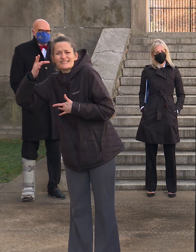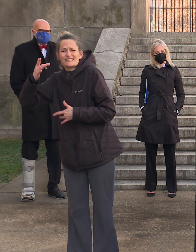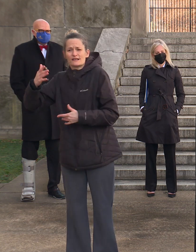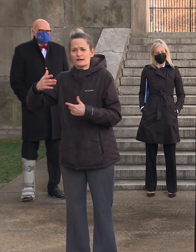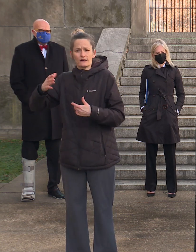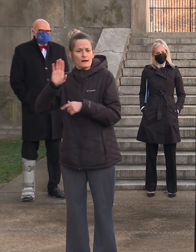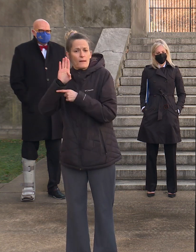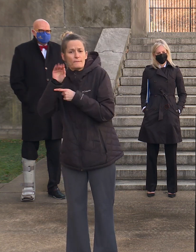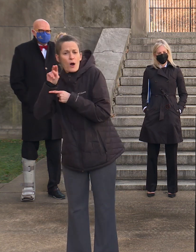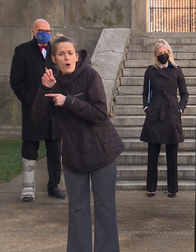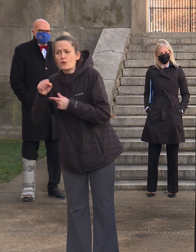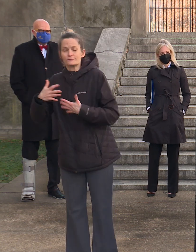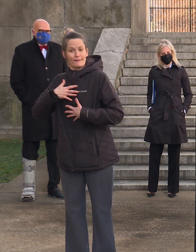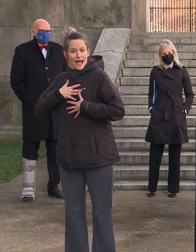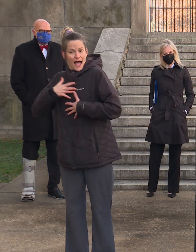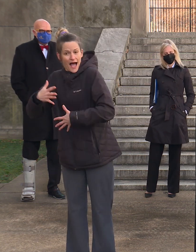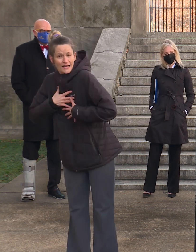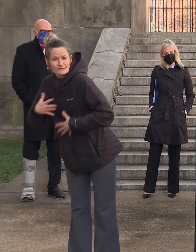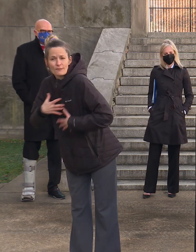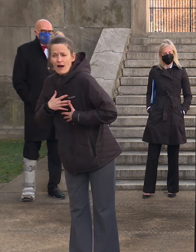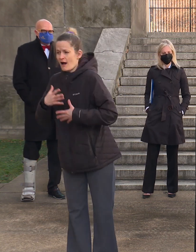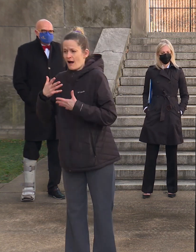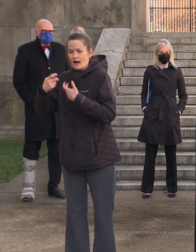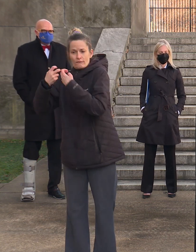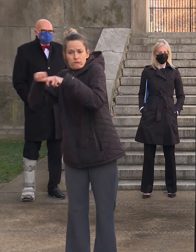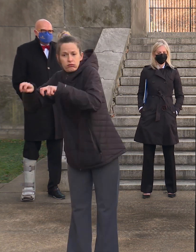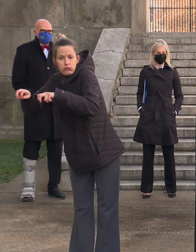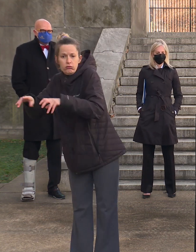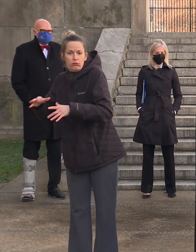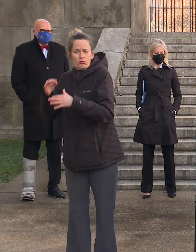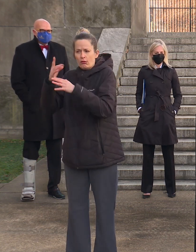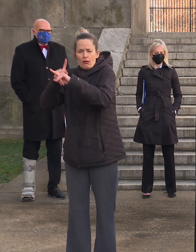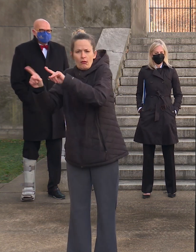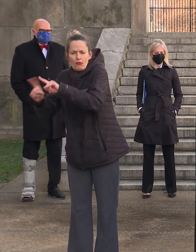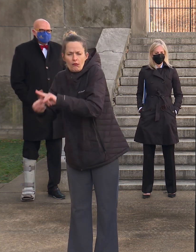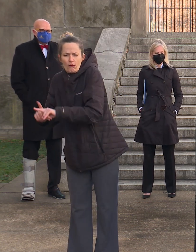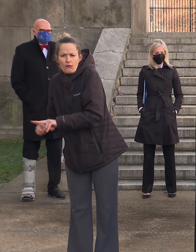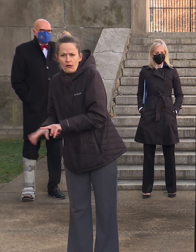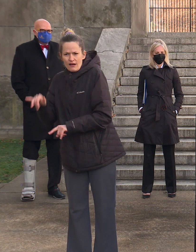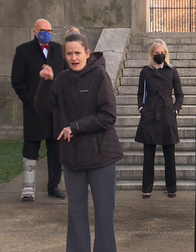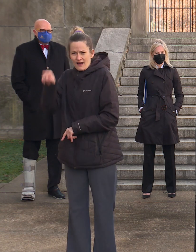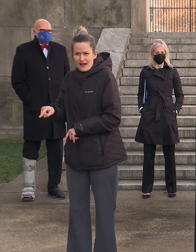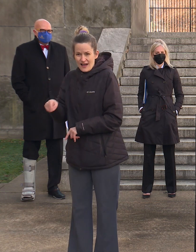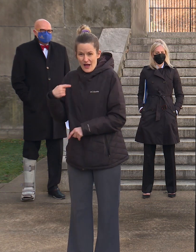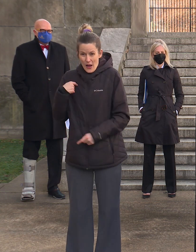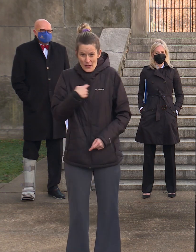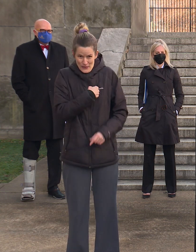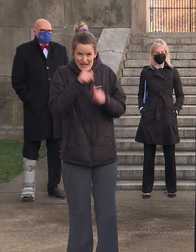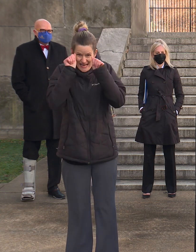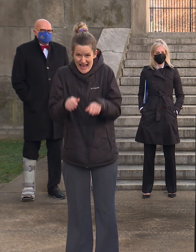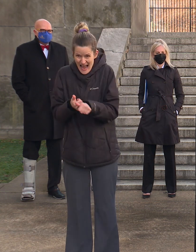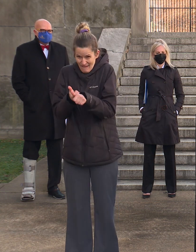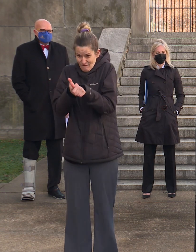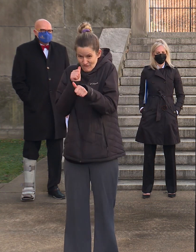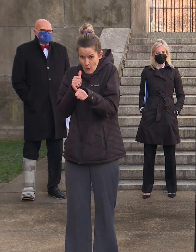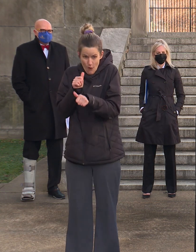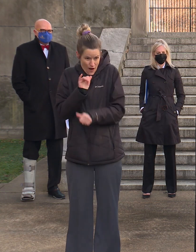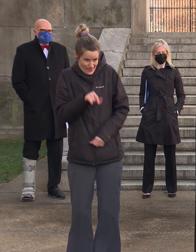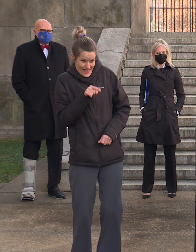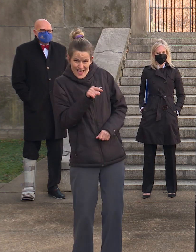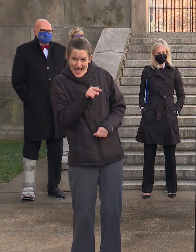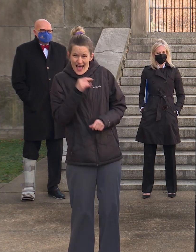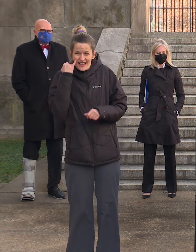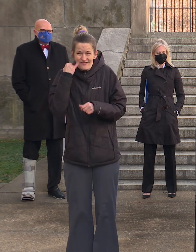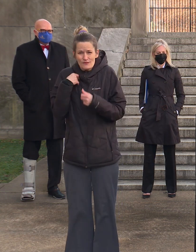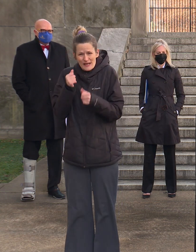heart problems. And this is absolutely an avoidable problem if we all take the right measures right now. The